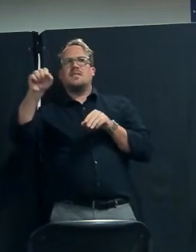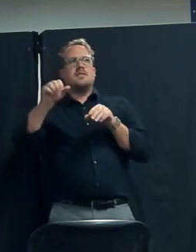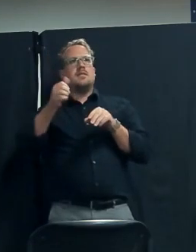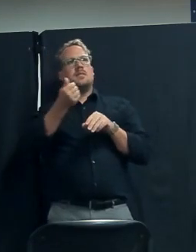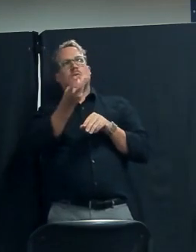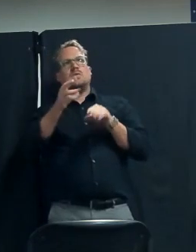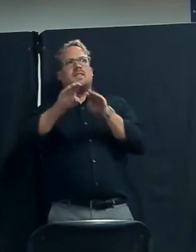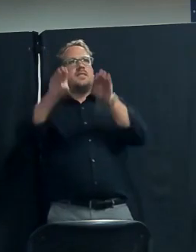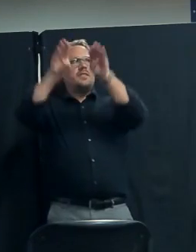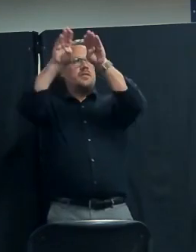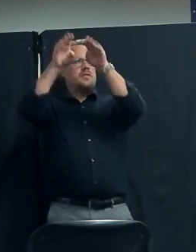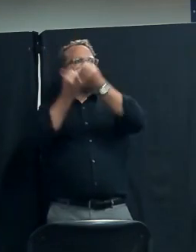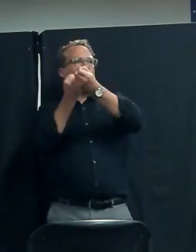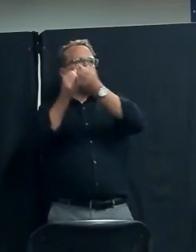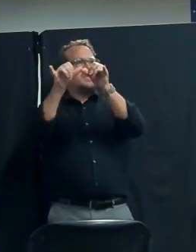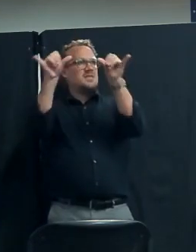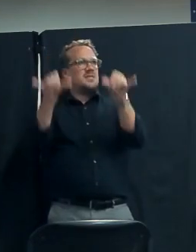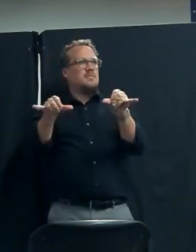So